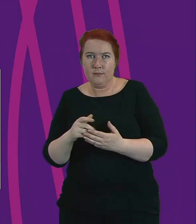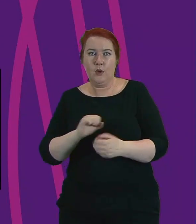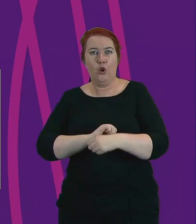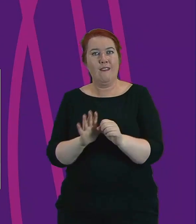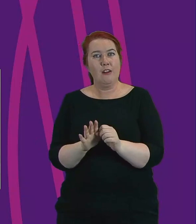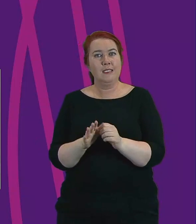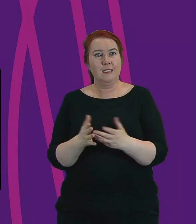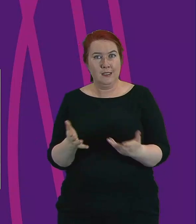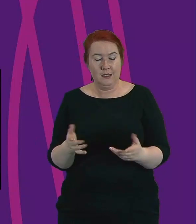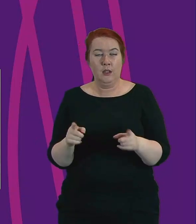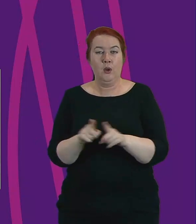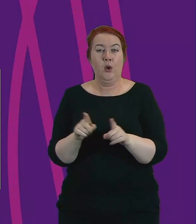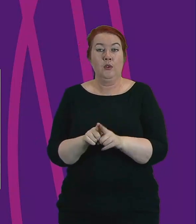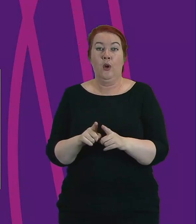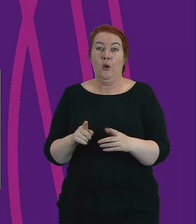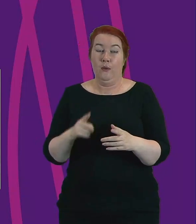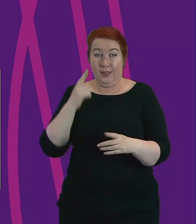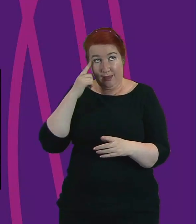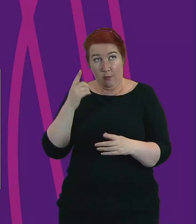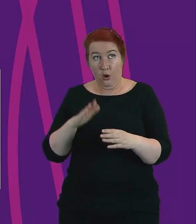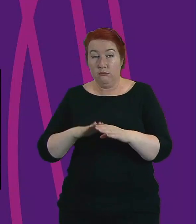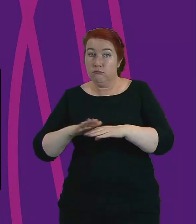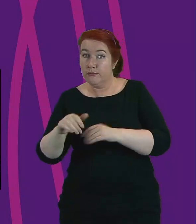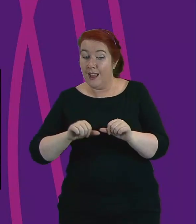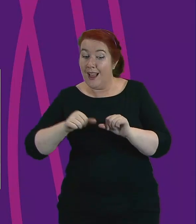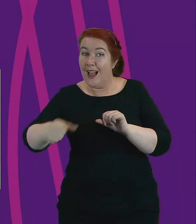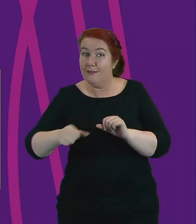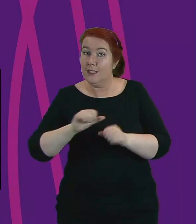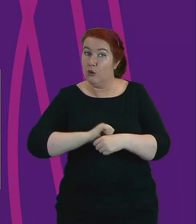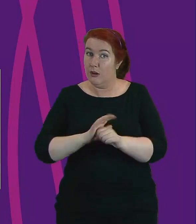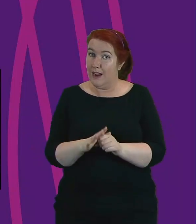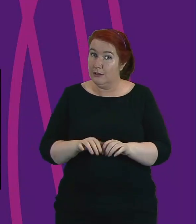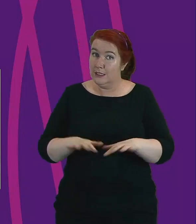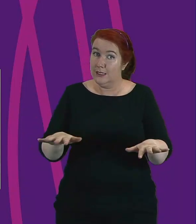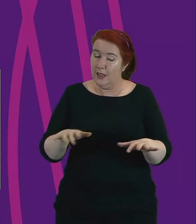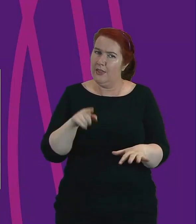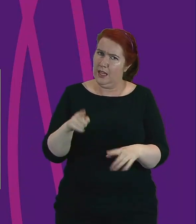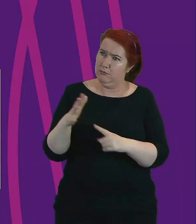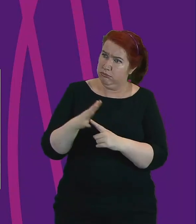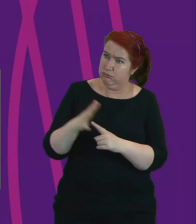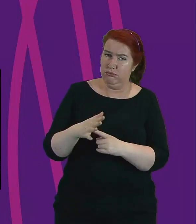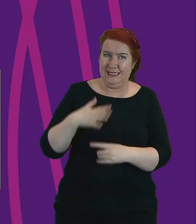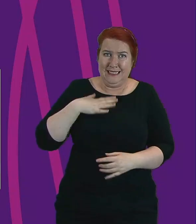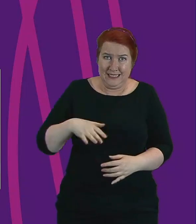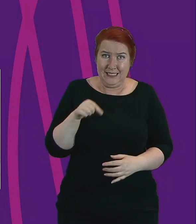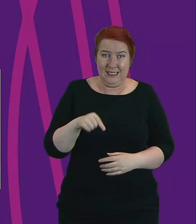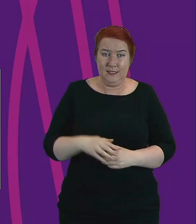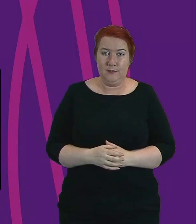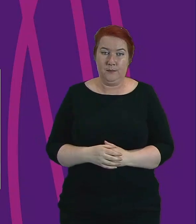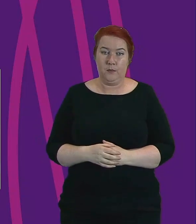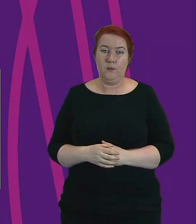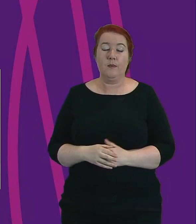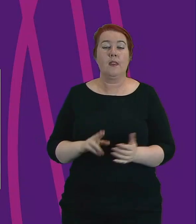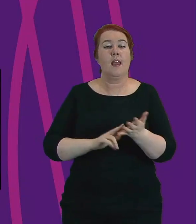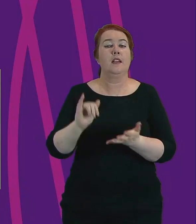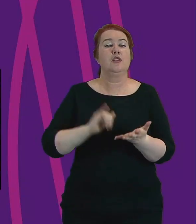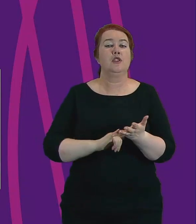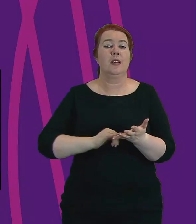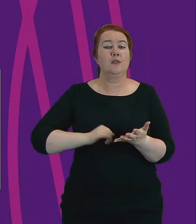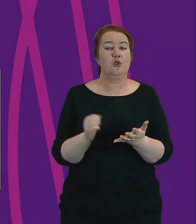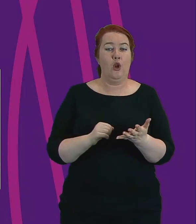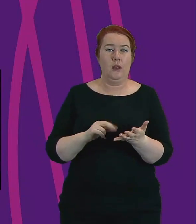approach to life beyond COVID is not just required but essential. The framework for NHS Scotland is